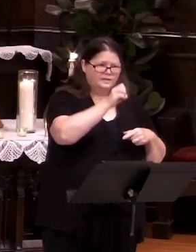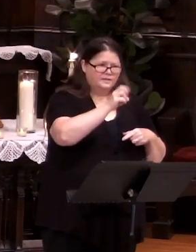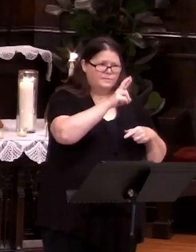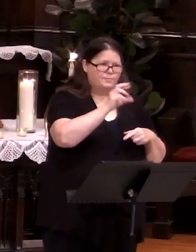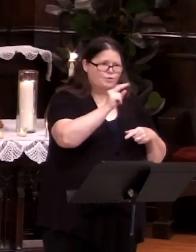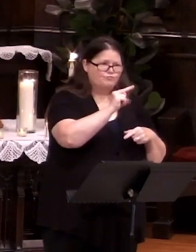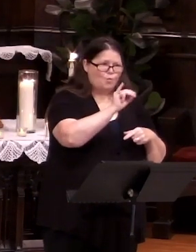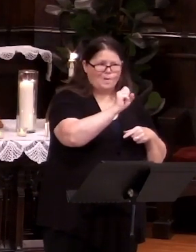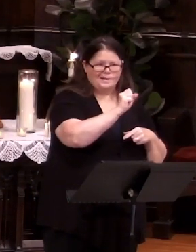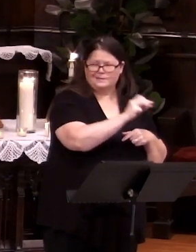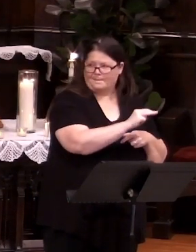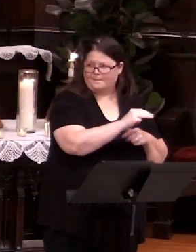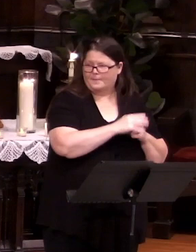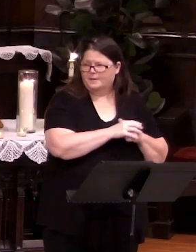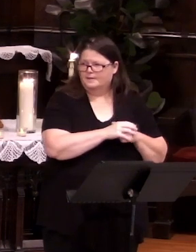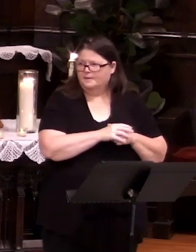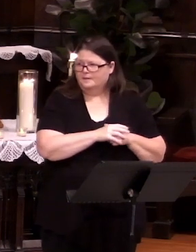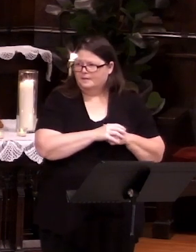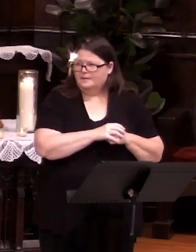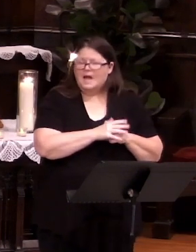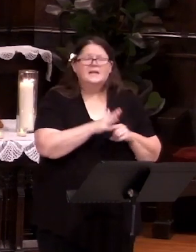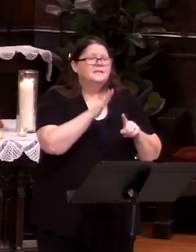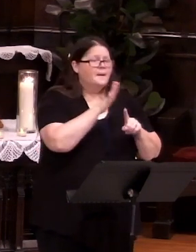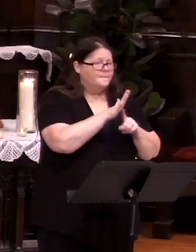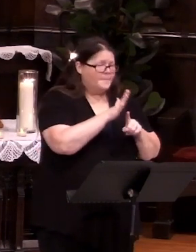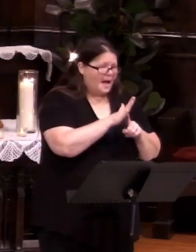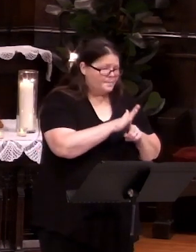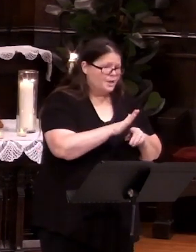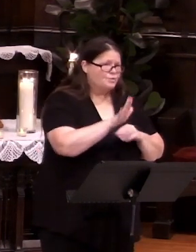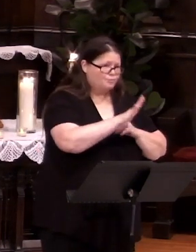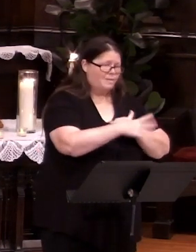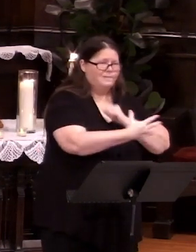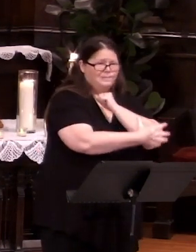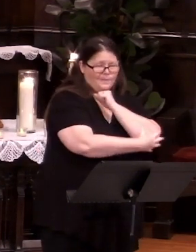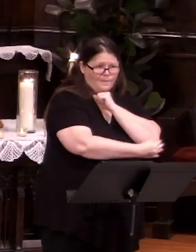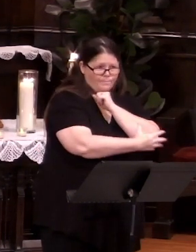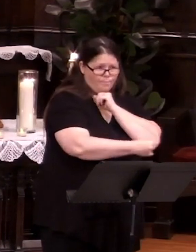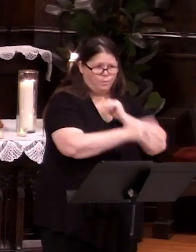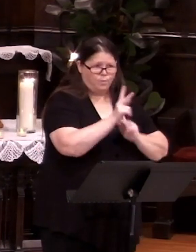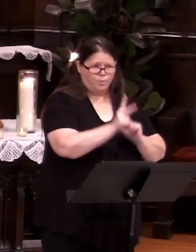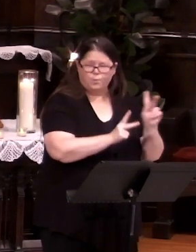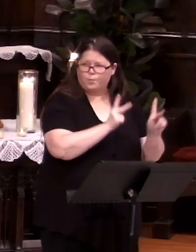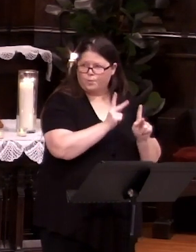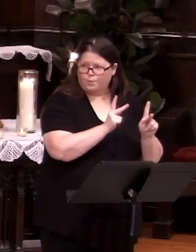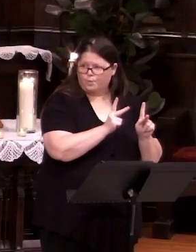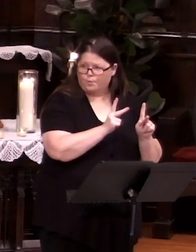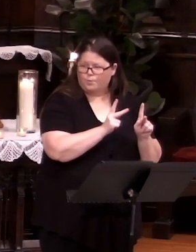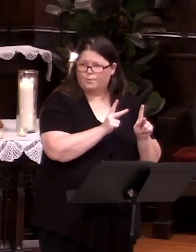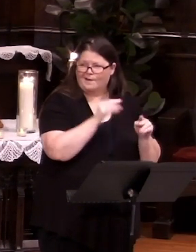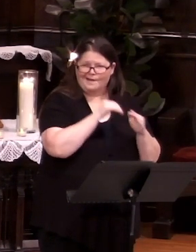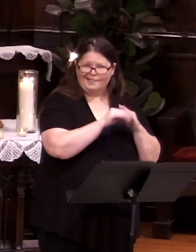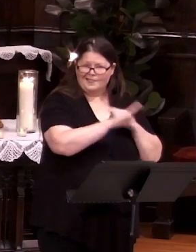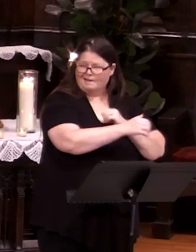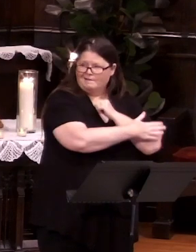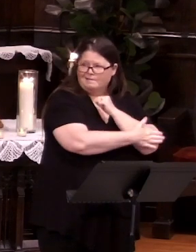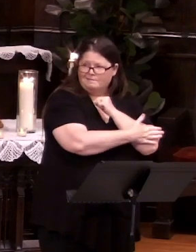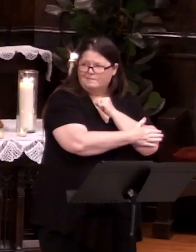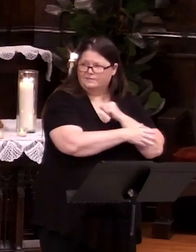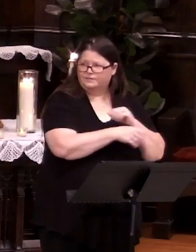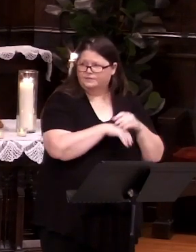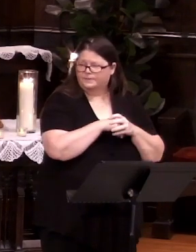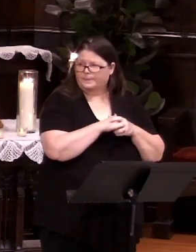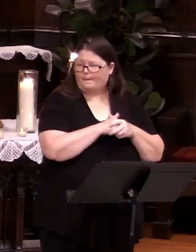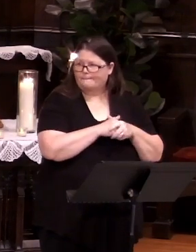And while it was popular among lower socioeconomic classes, in Argentina. Argentina